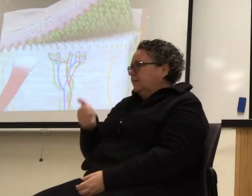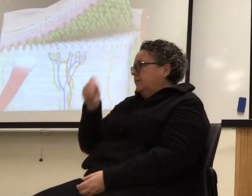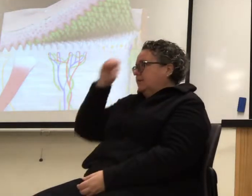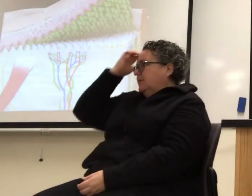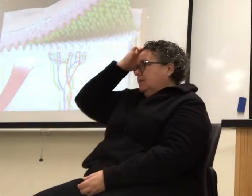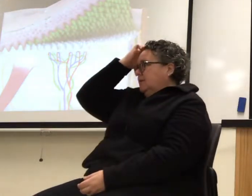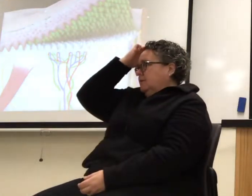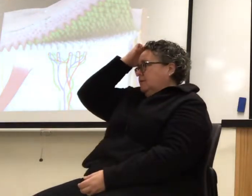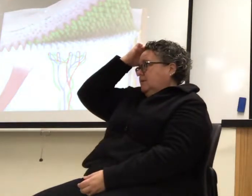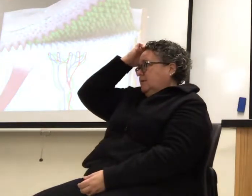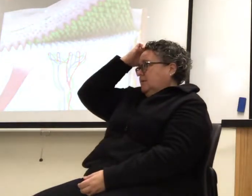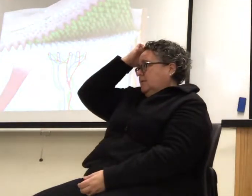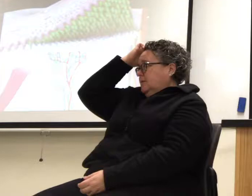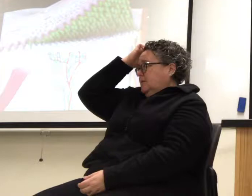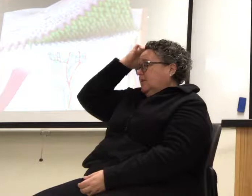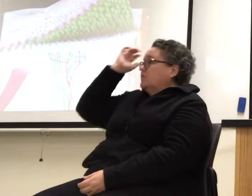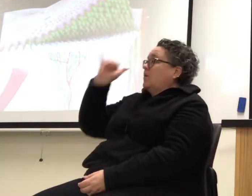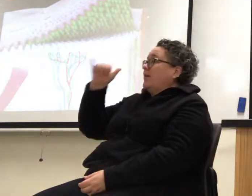So that's why I drew